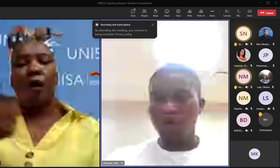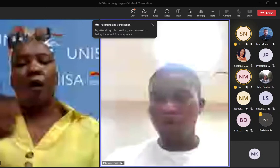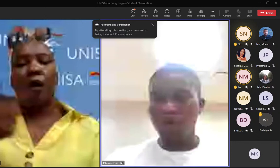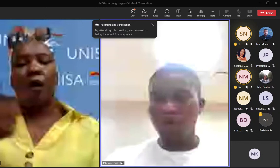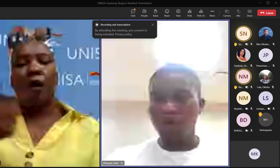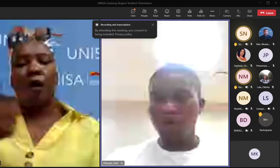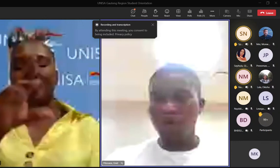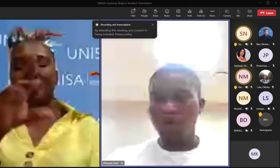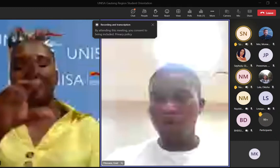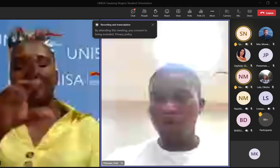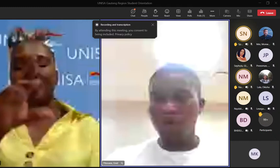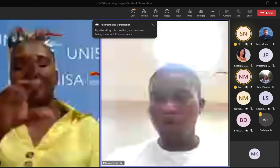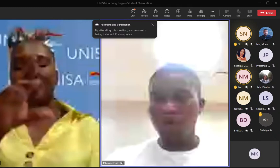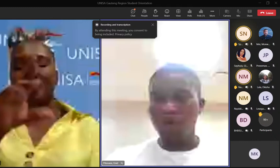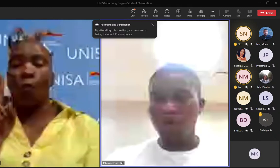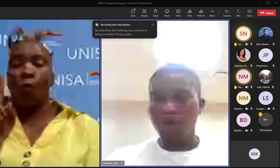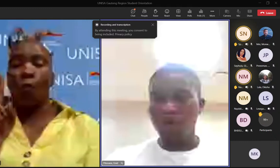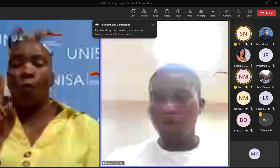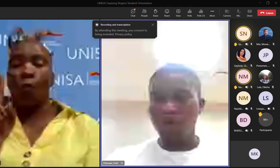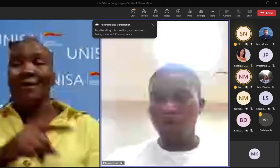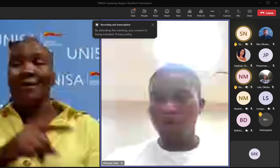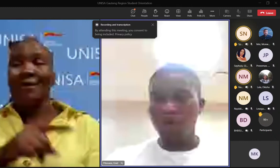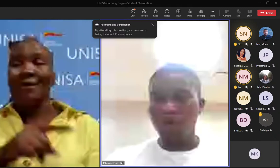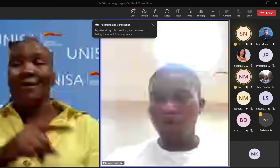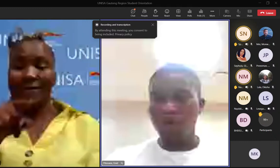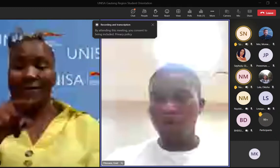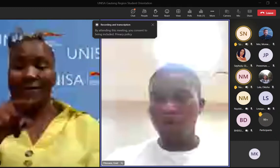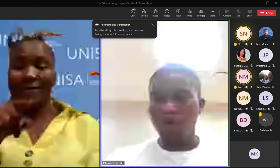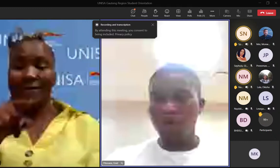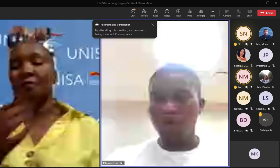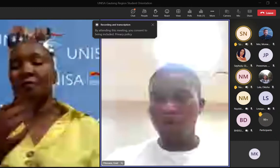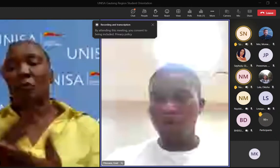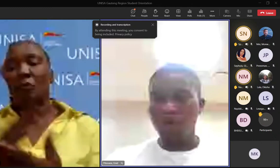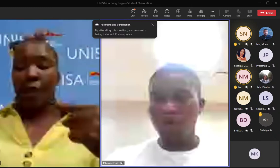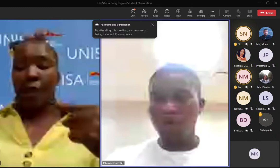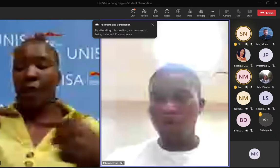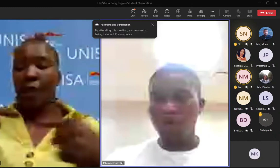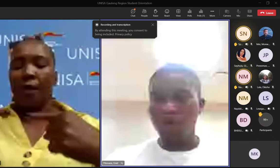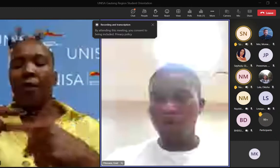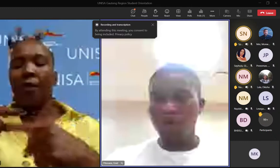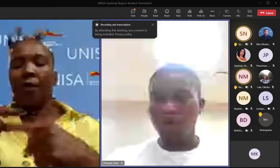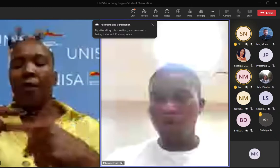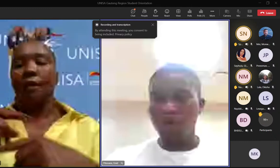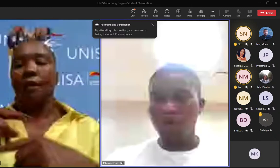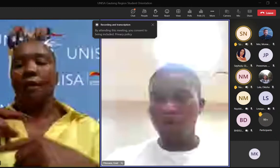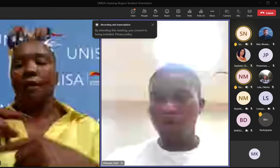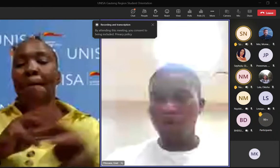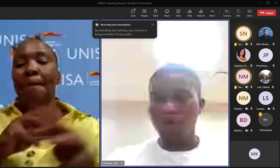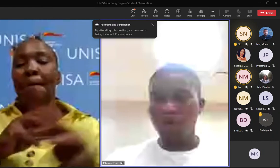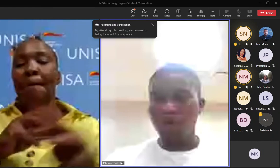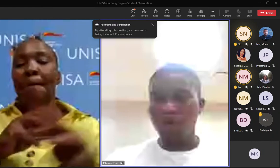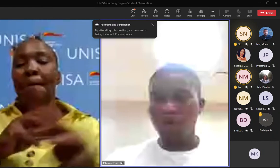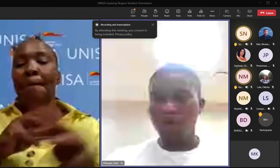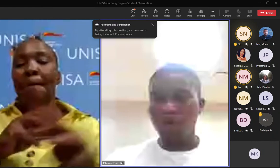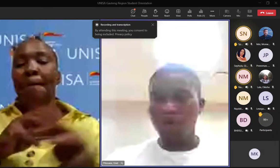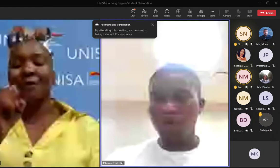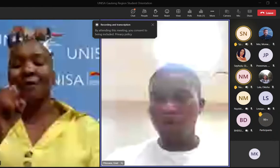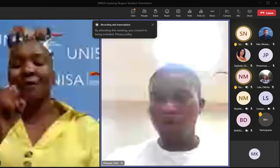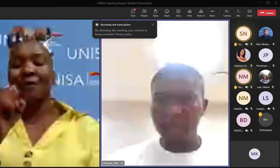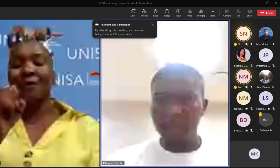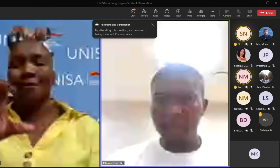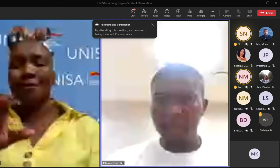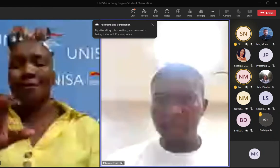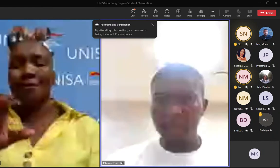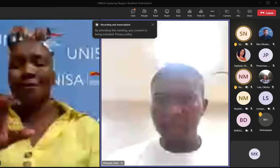also is an enemy of management in fact in the eyes of management student representative council members are